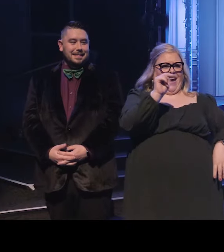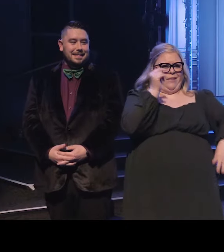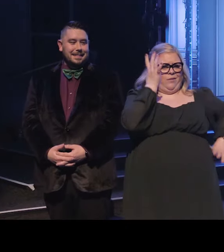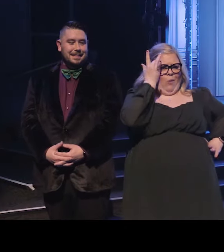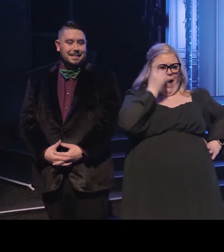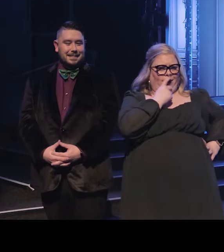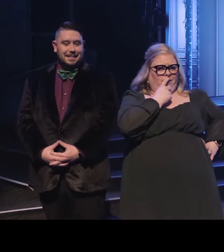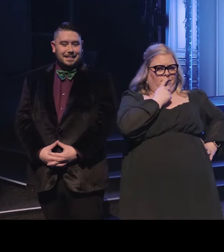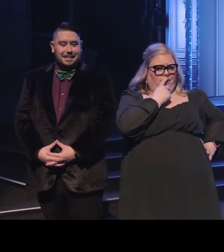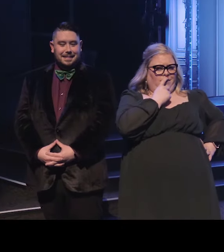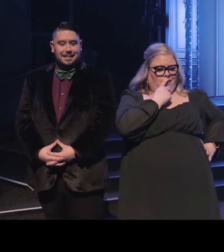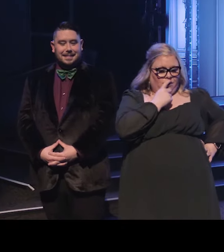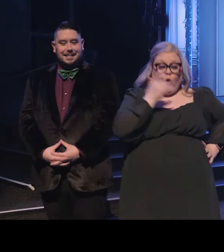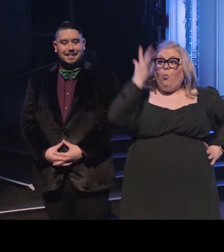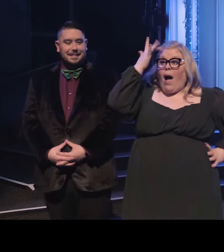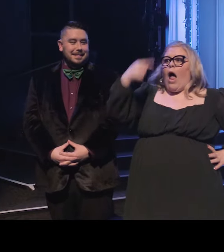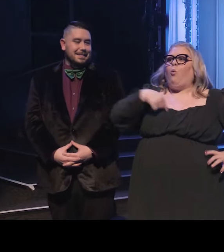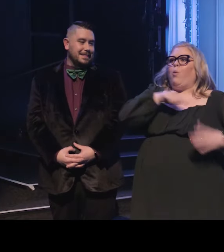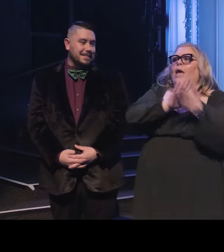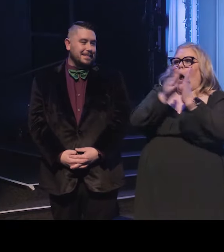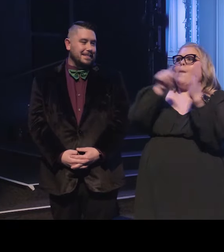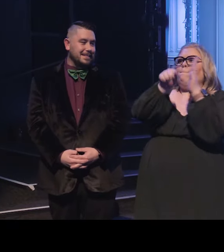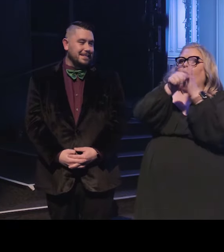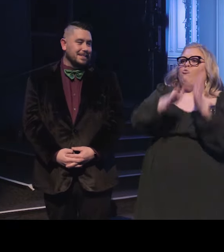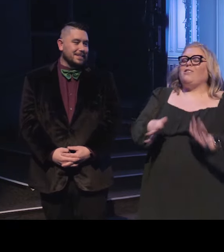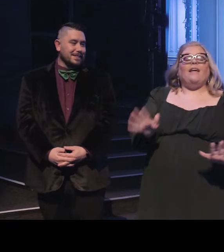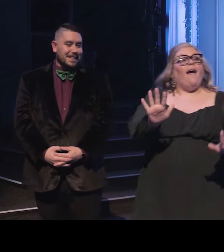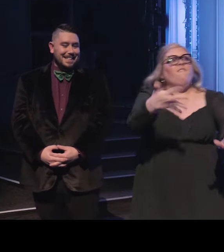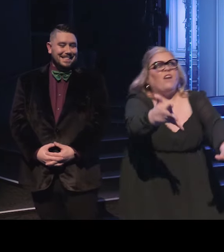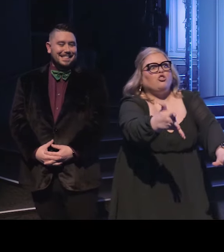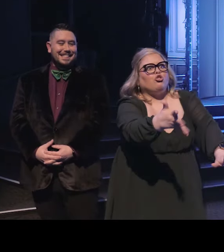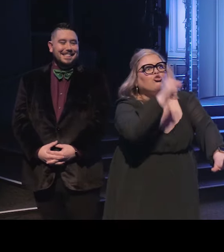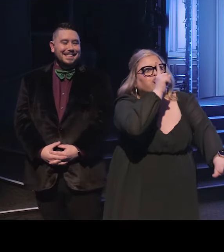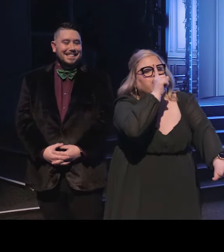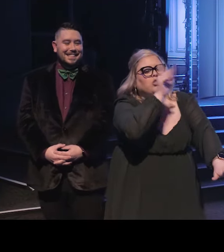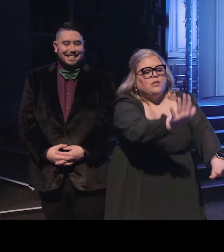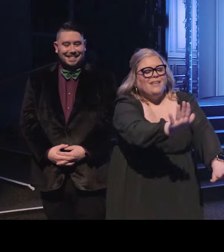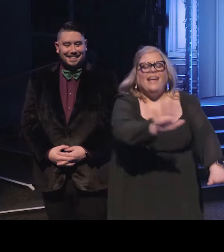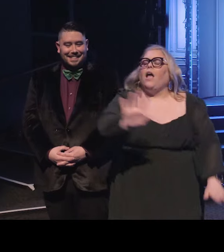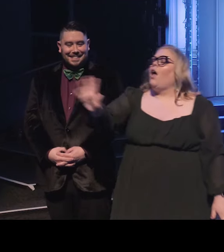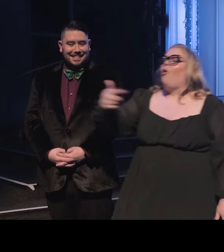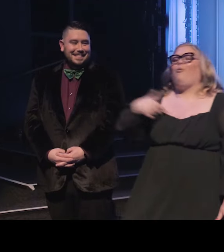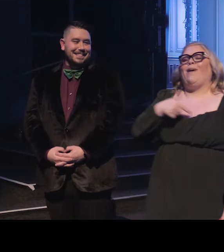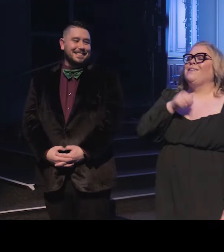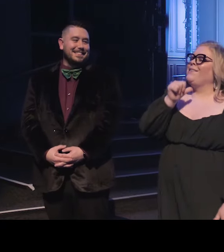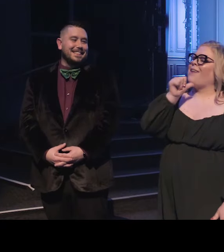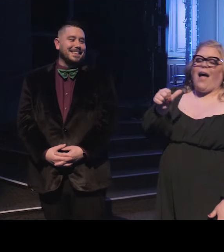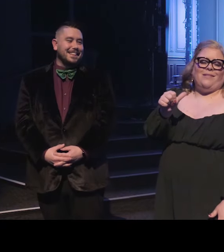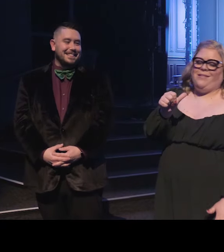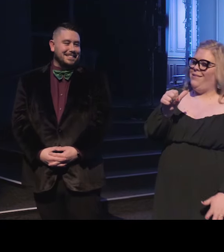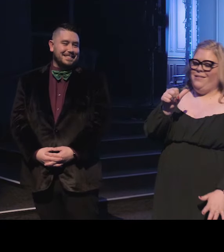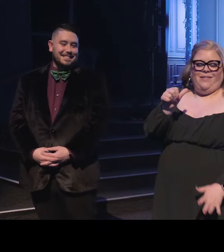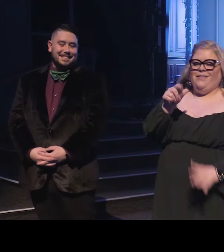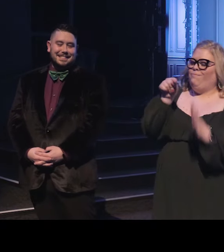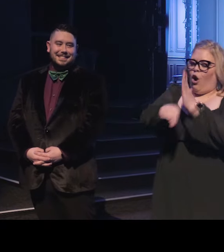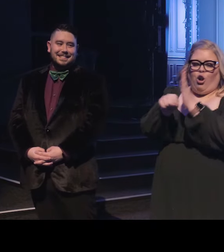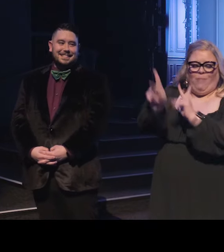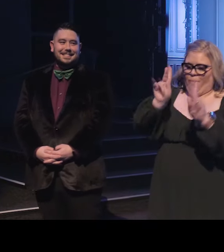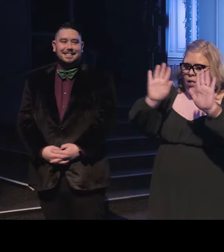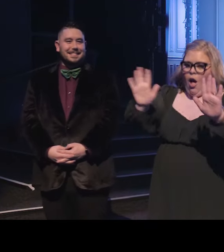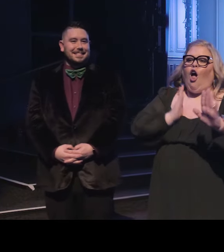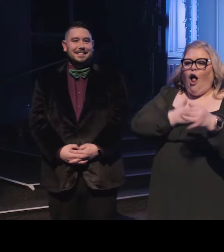And it's because we are murderers. Stop. No. We did not name our band after a murder. We're the CAIN family. It's our last name. And